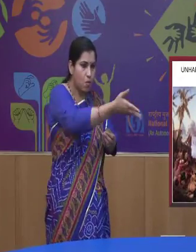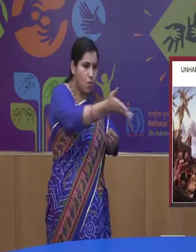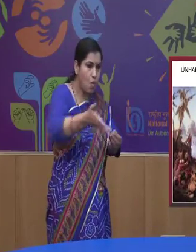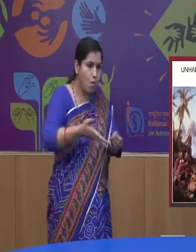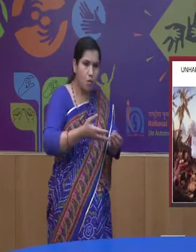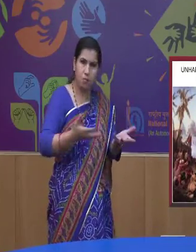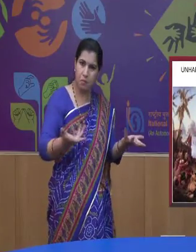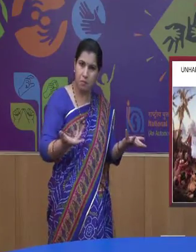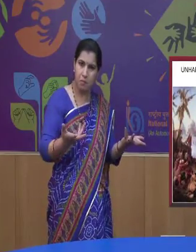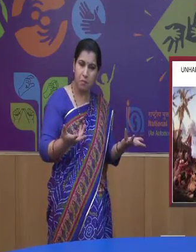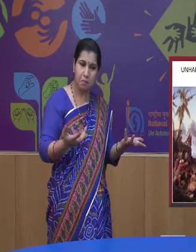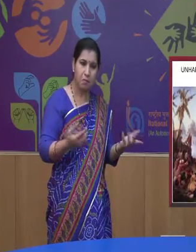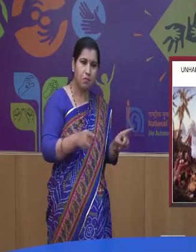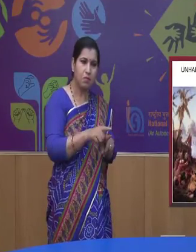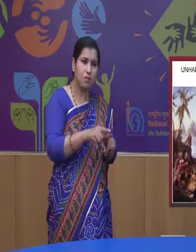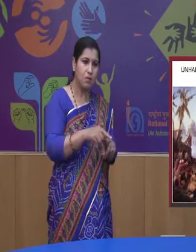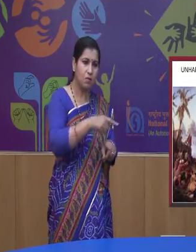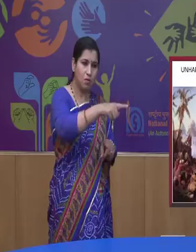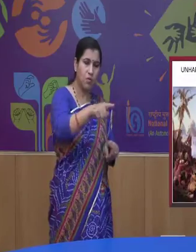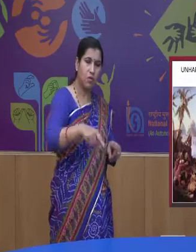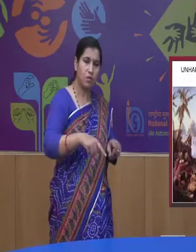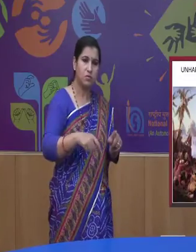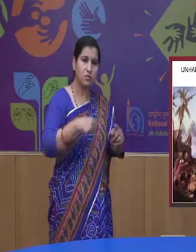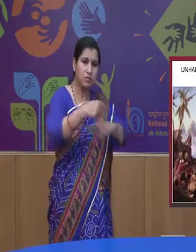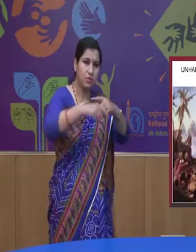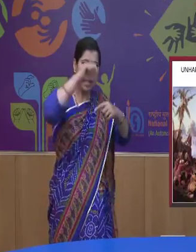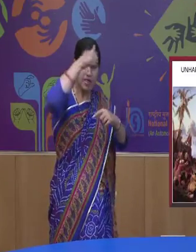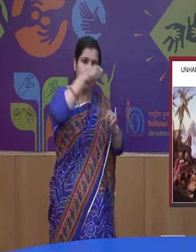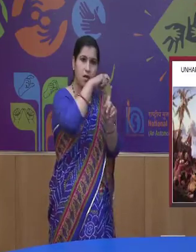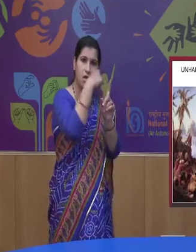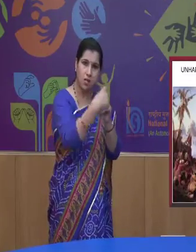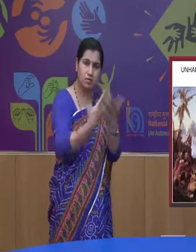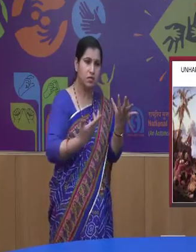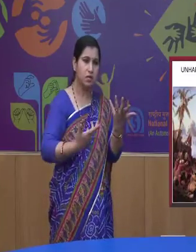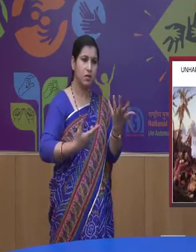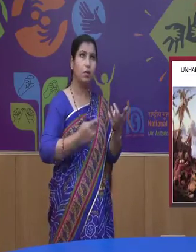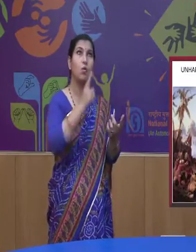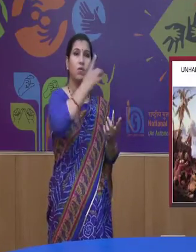were seen as attempts to destroy Indian culture and religion.